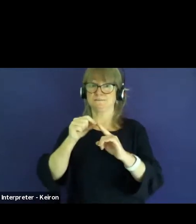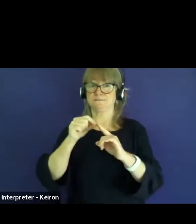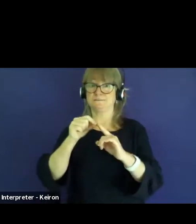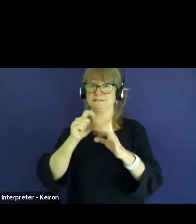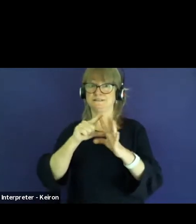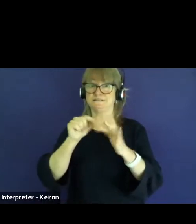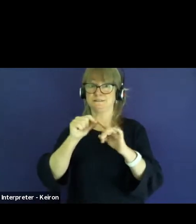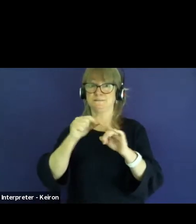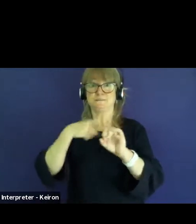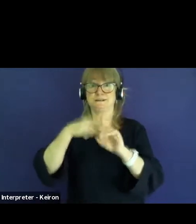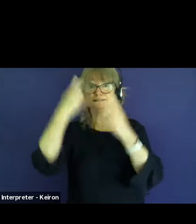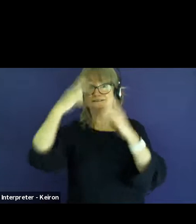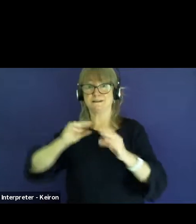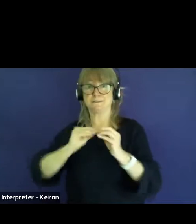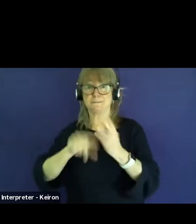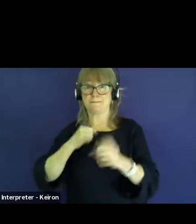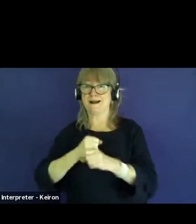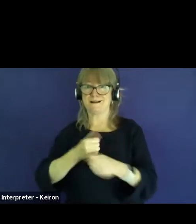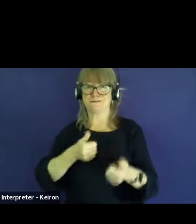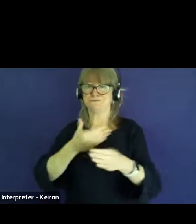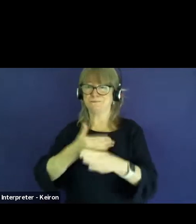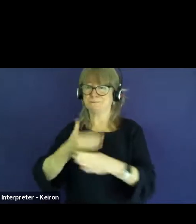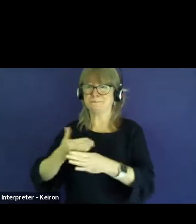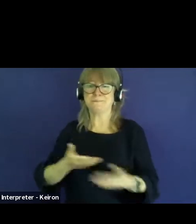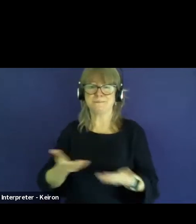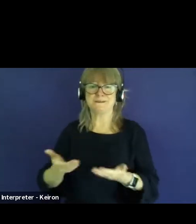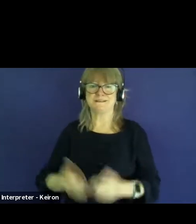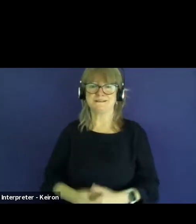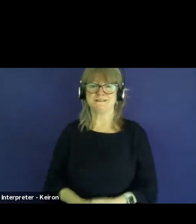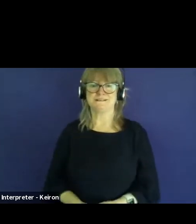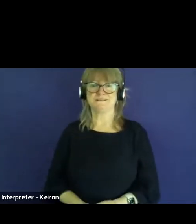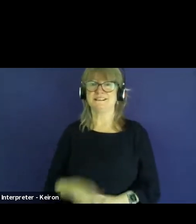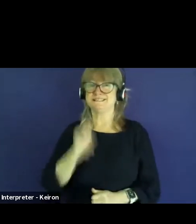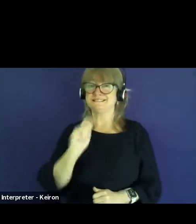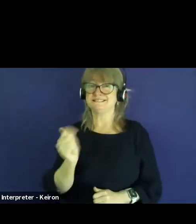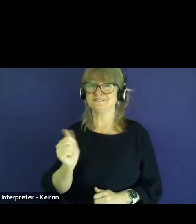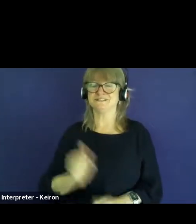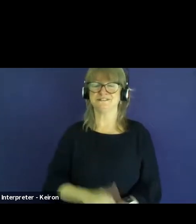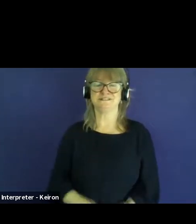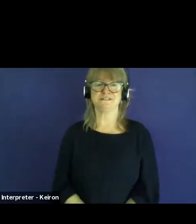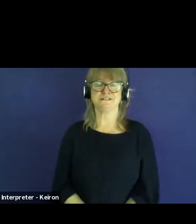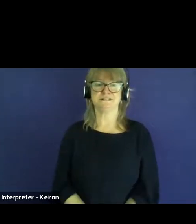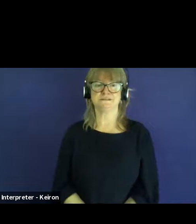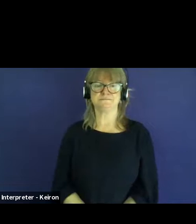bug. You're doing really well, everyone. We're nearly done.